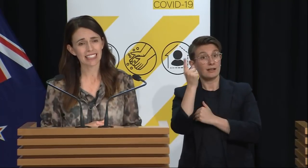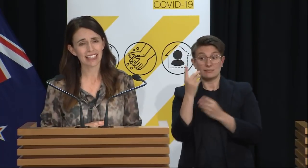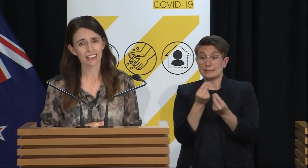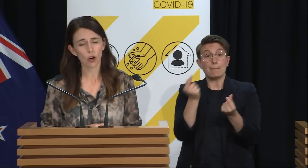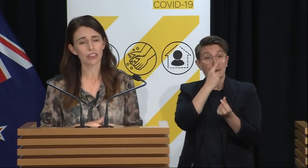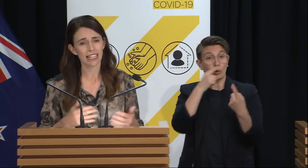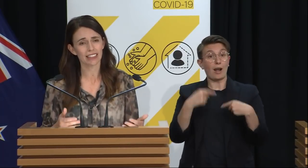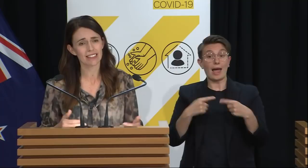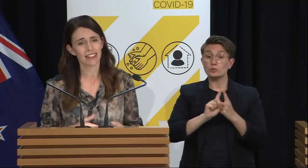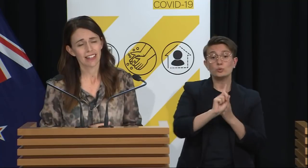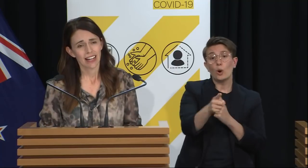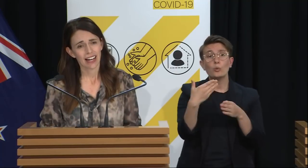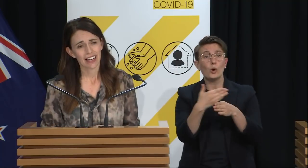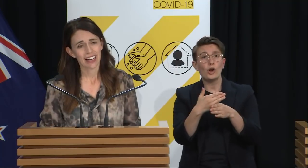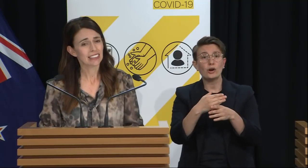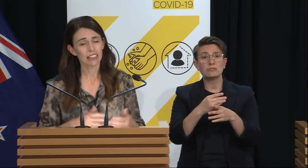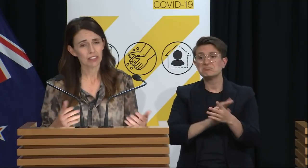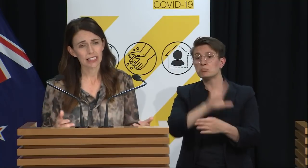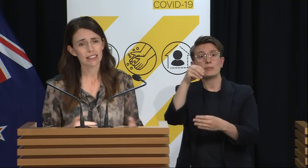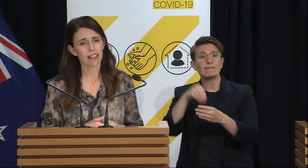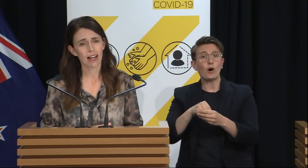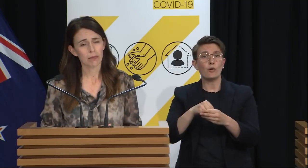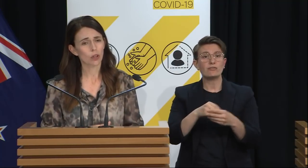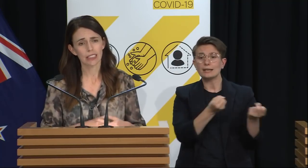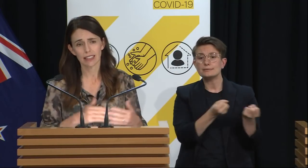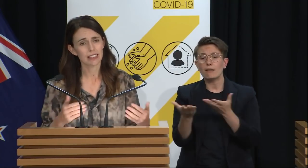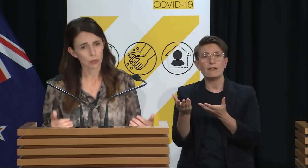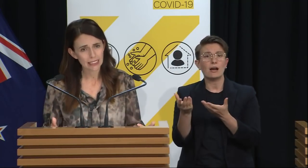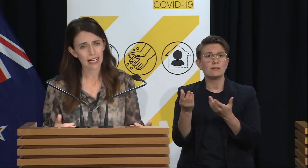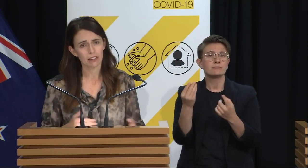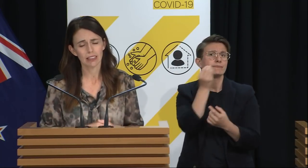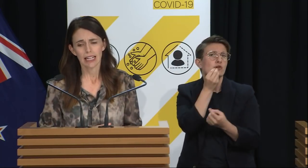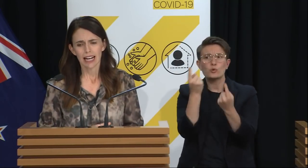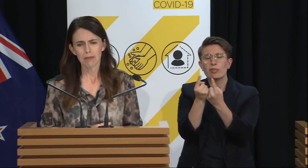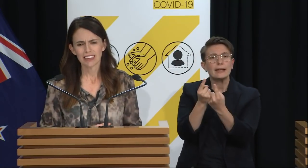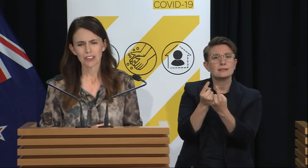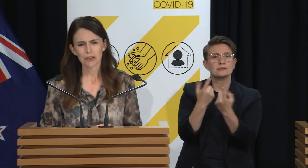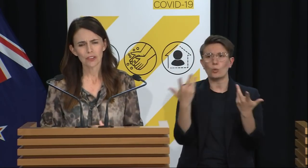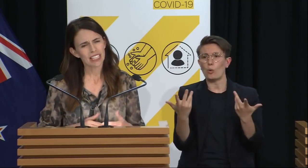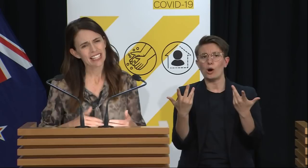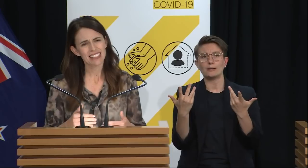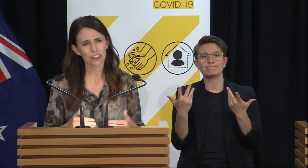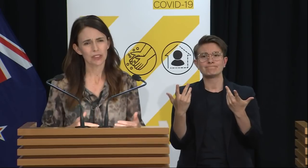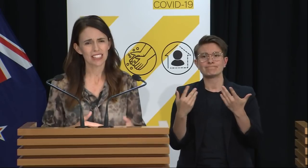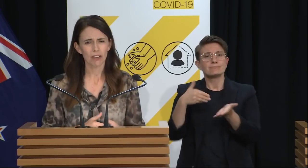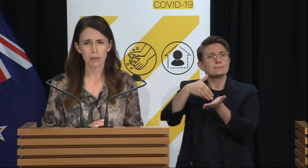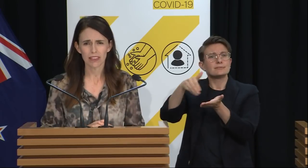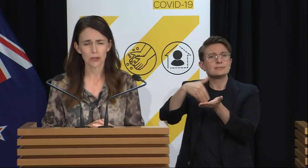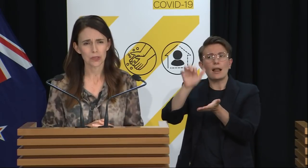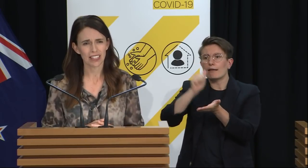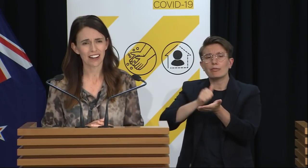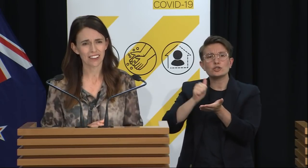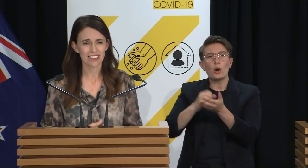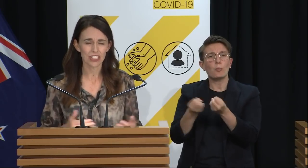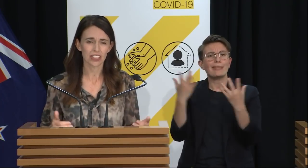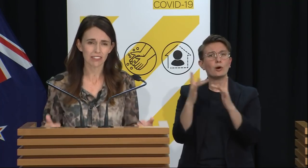and partake in contactless deliveries, contactless retail. And so, look, that gets into a set of